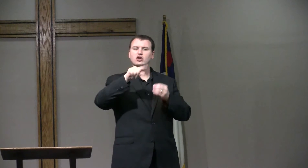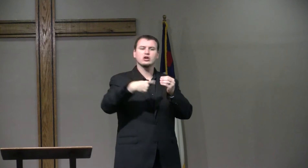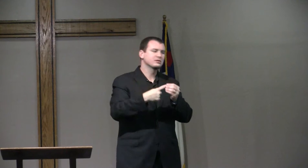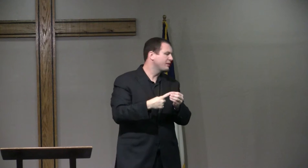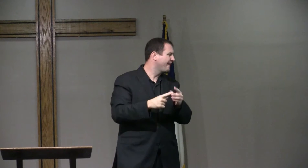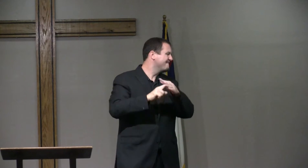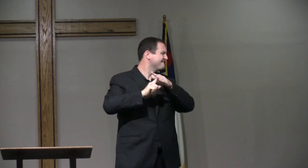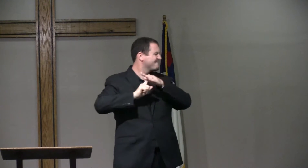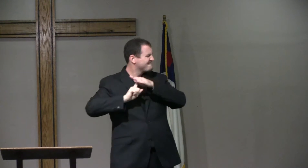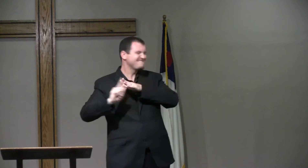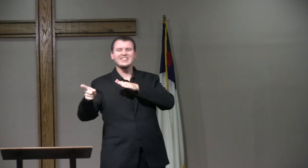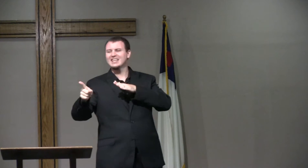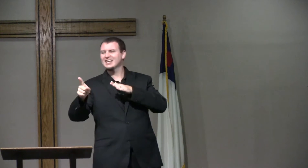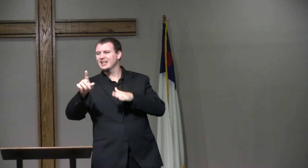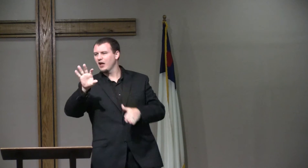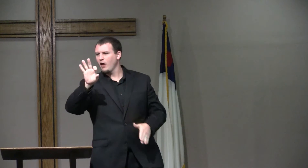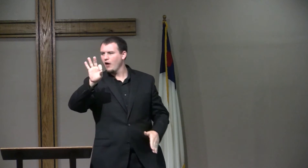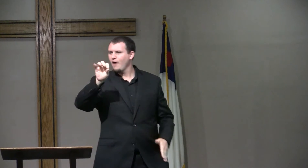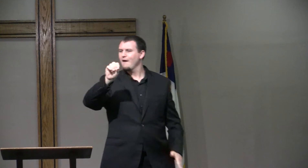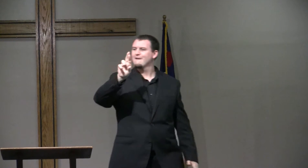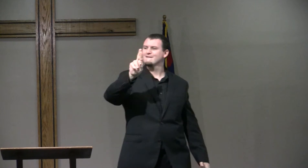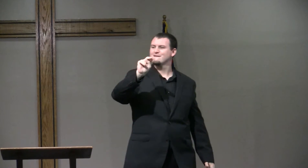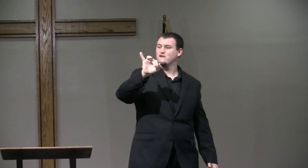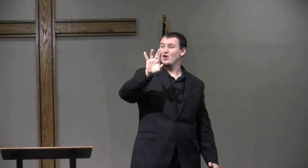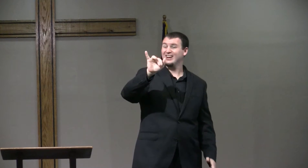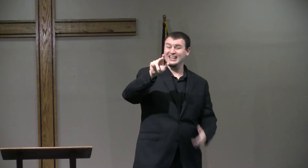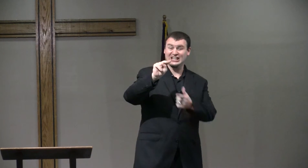1 Corinthians 6:18 through 20 says, flee